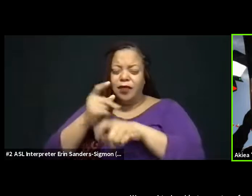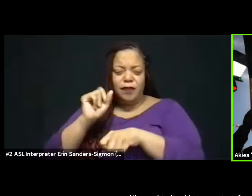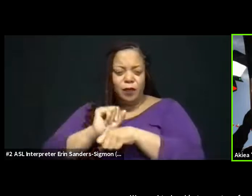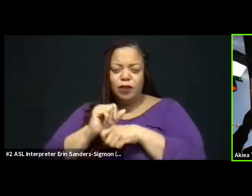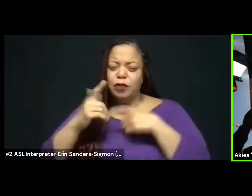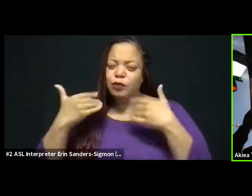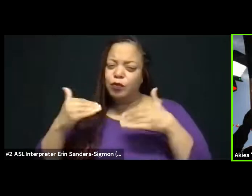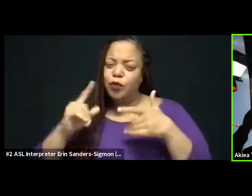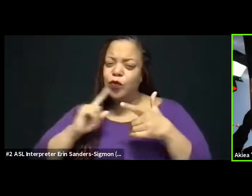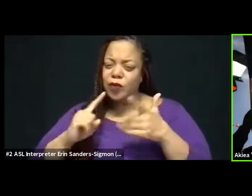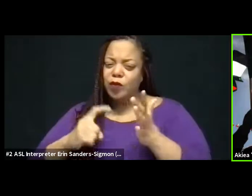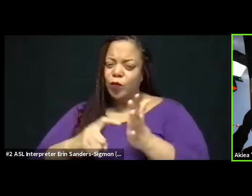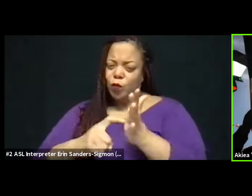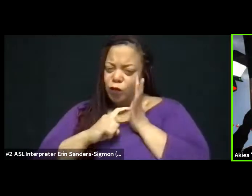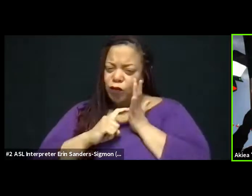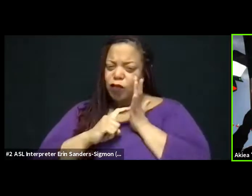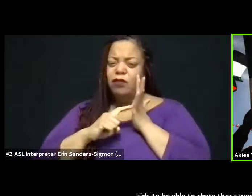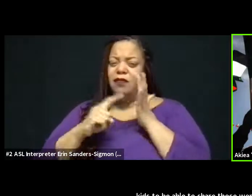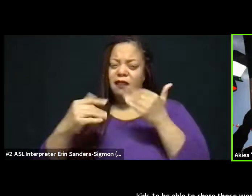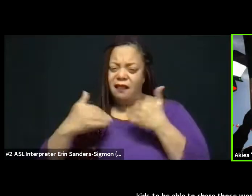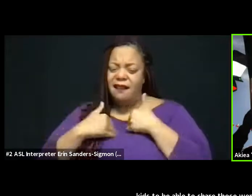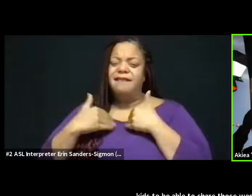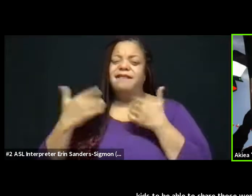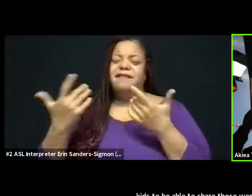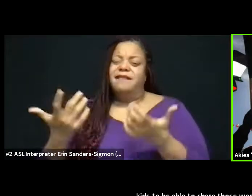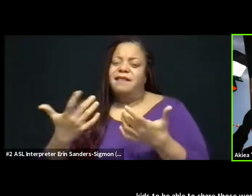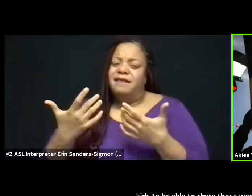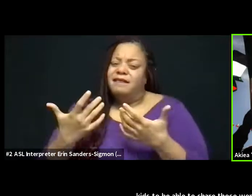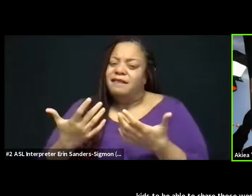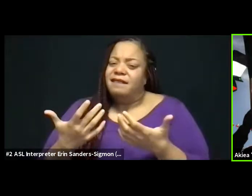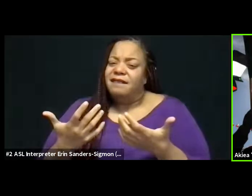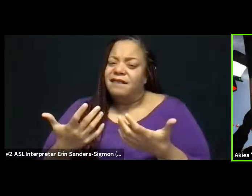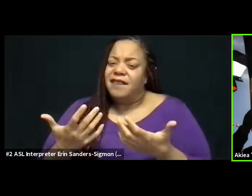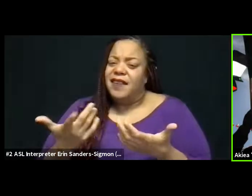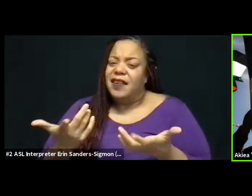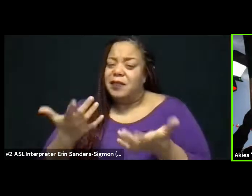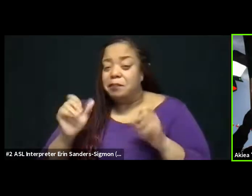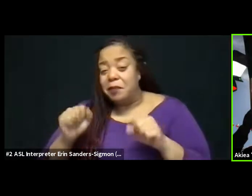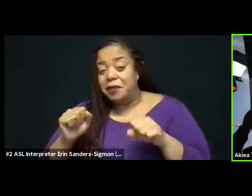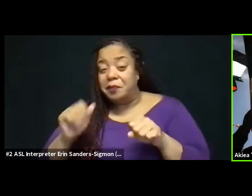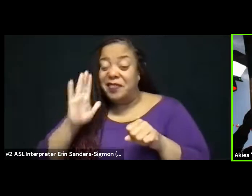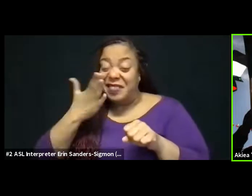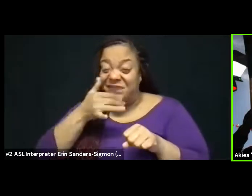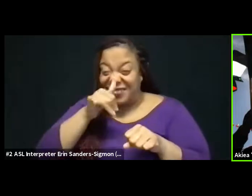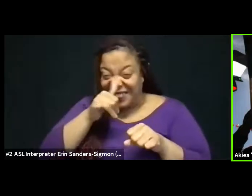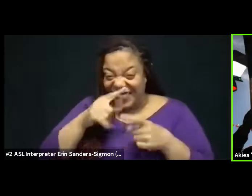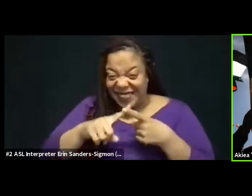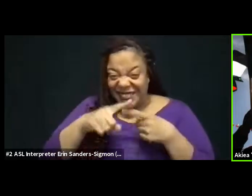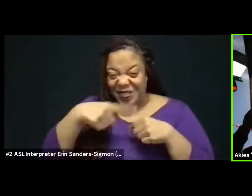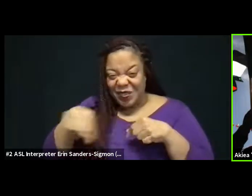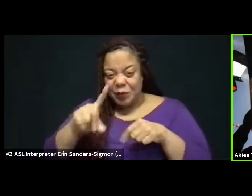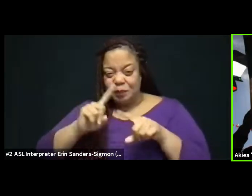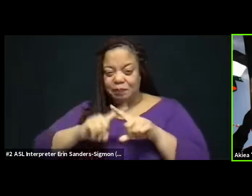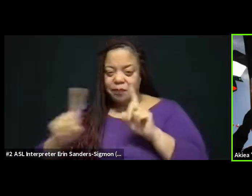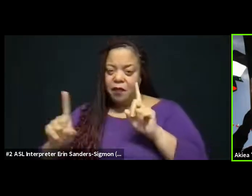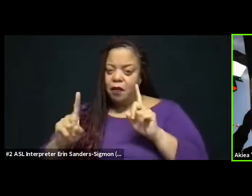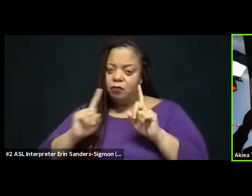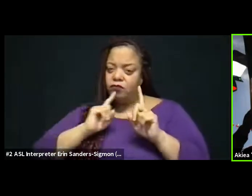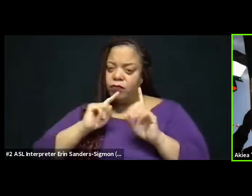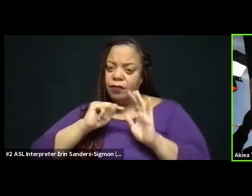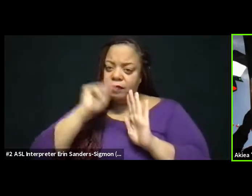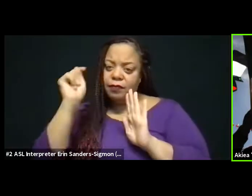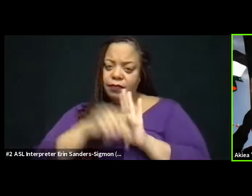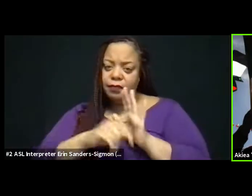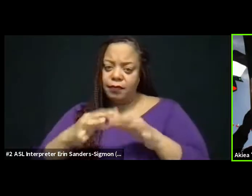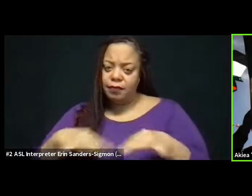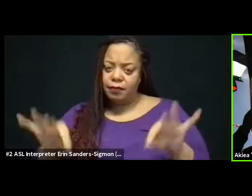the surface seem like, oh, this is silly, but every single thing to be able to really think about how we're committing to abolition